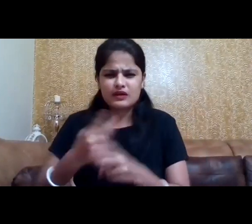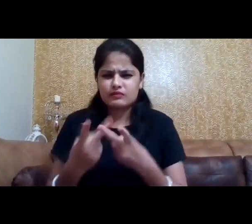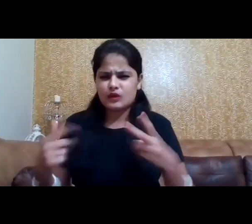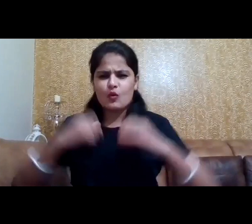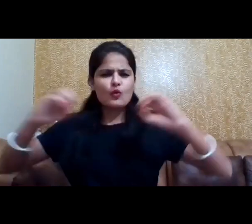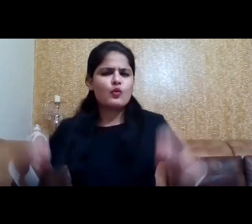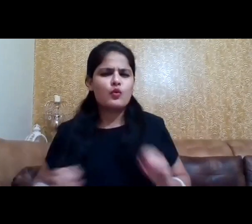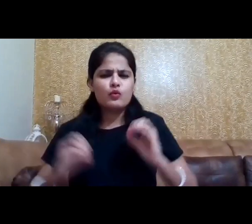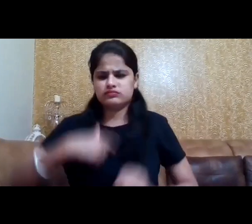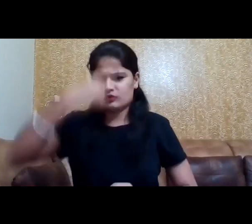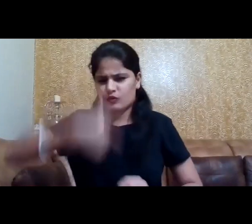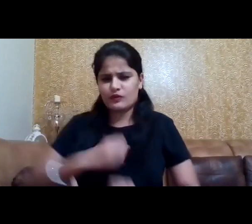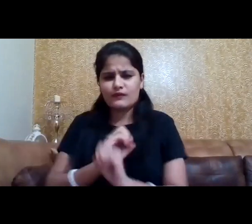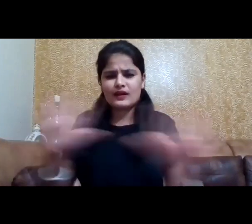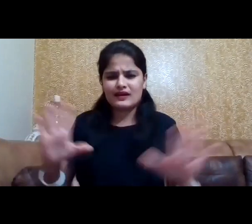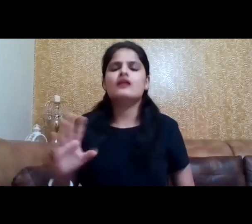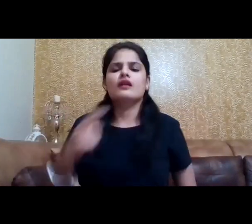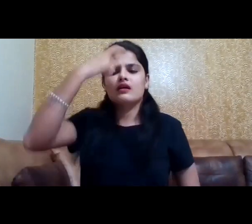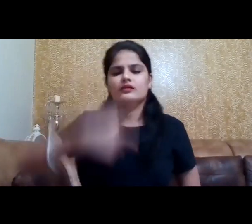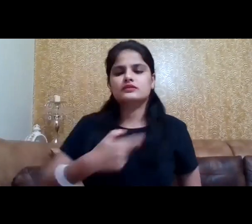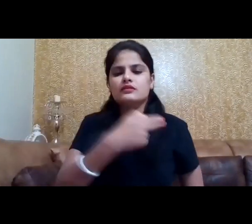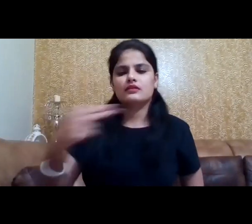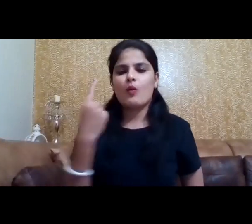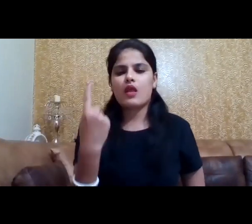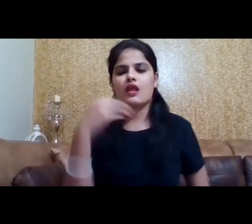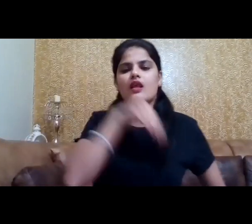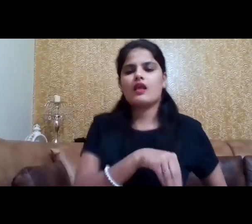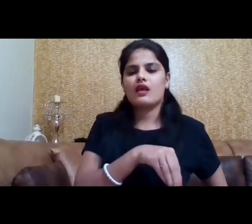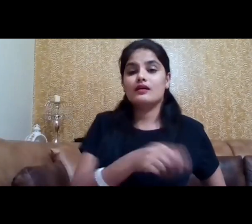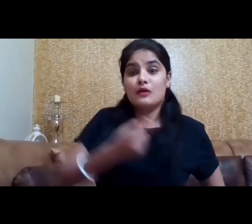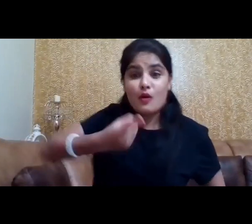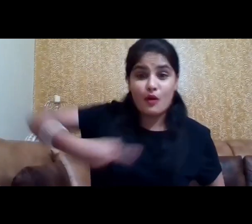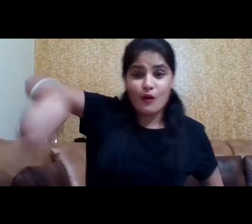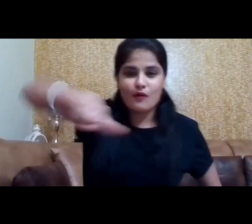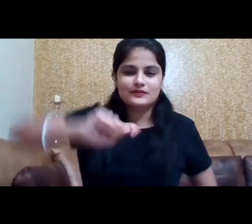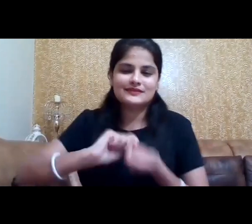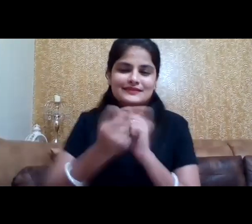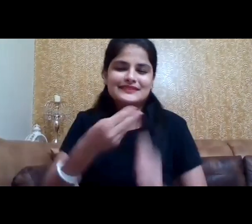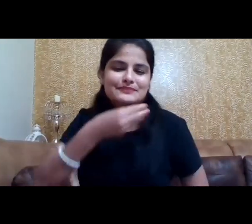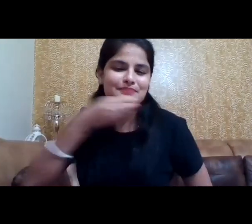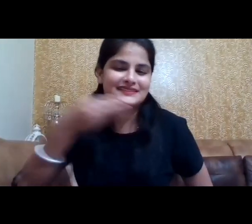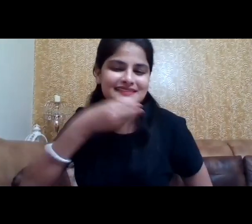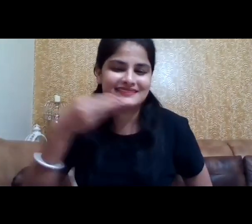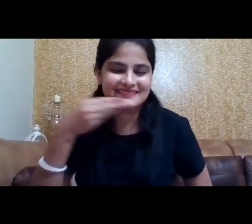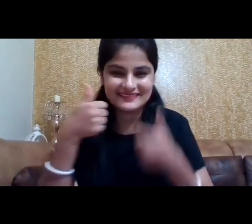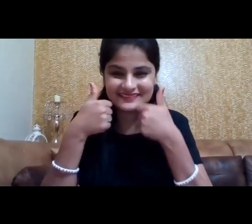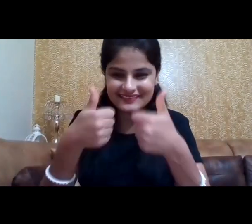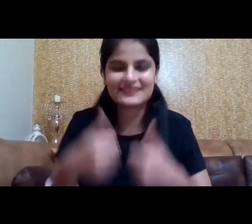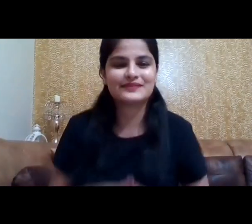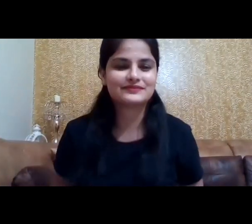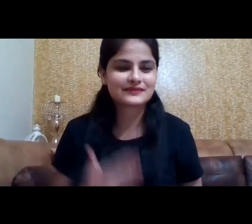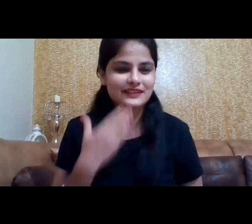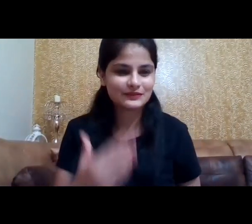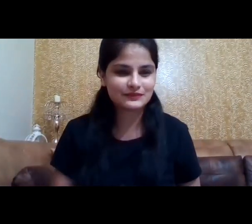your name. If you're not working for any organization, you're just an individual coming to sing, you can add, your name, that's it. So